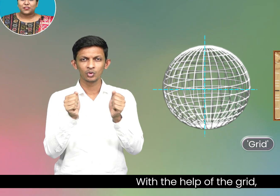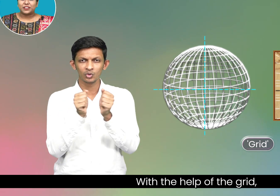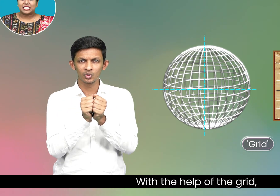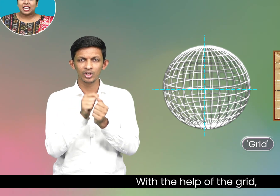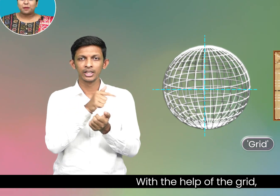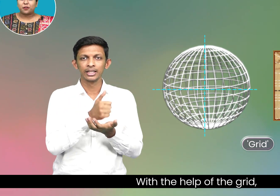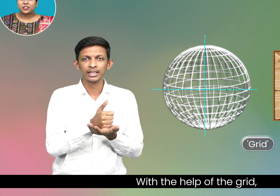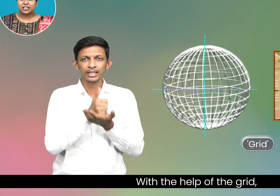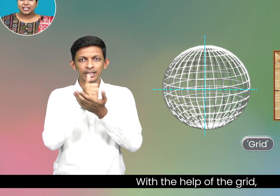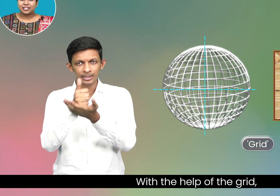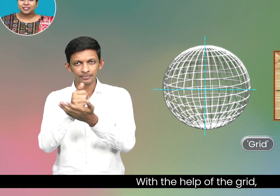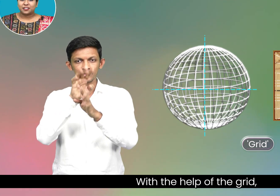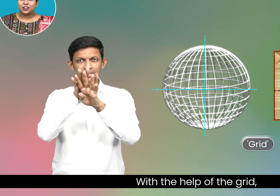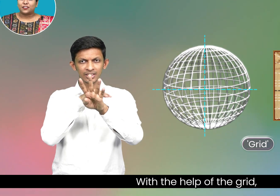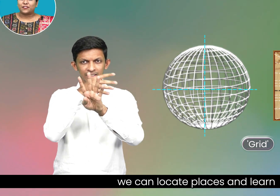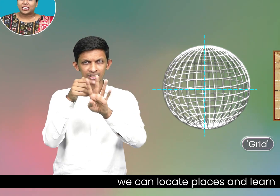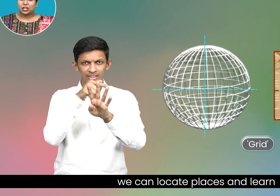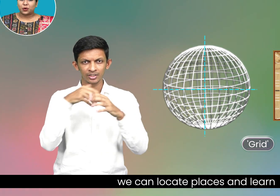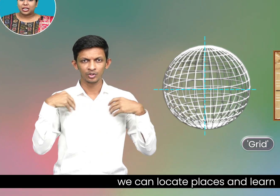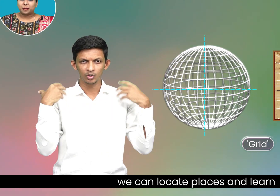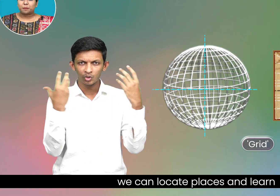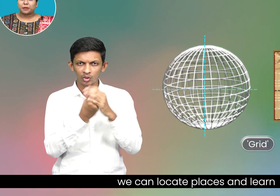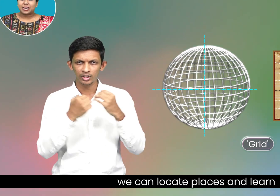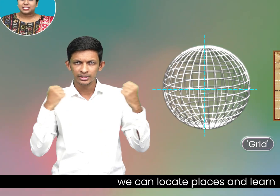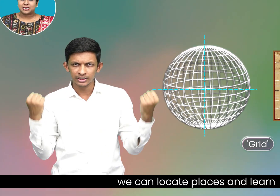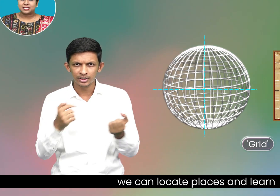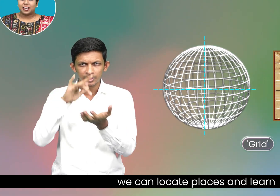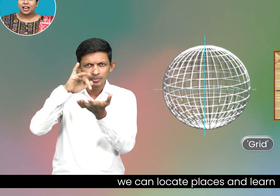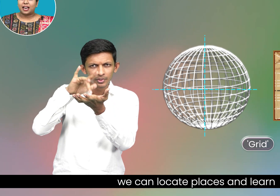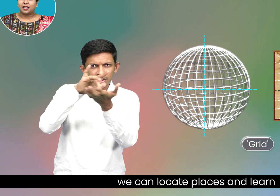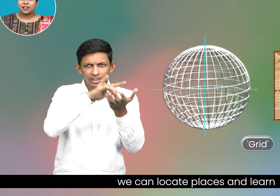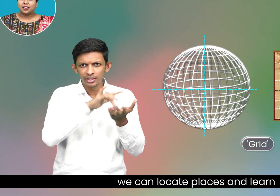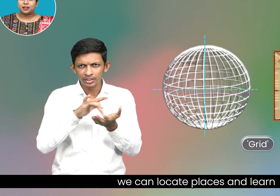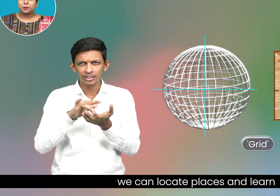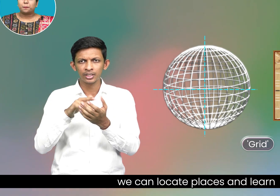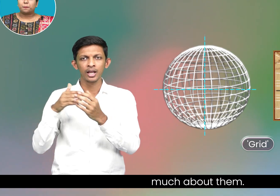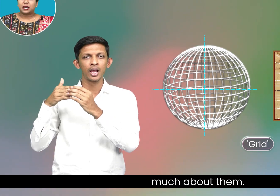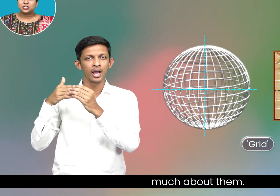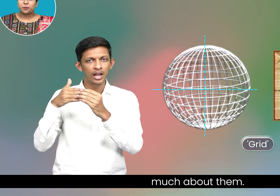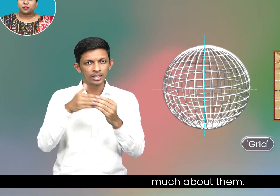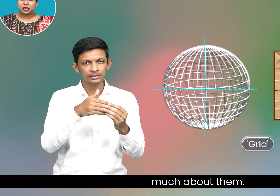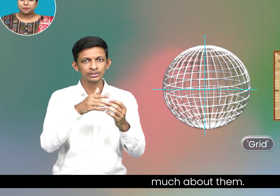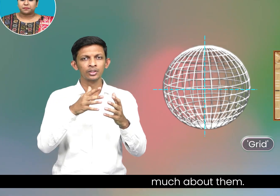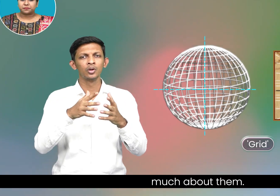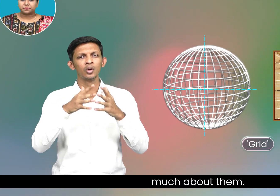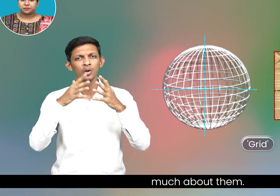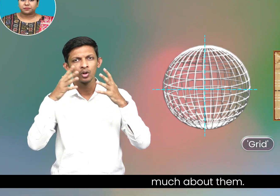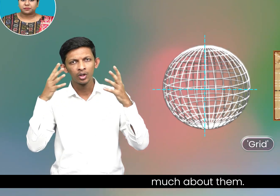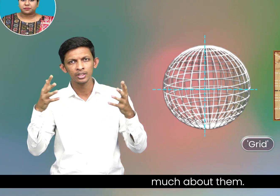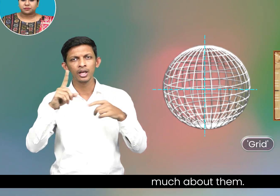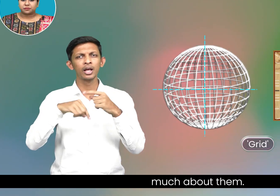With the help of the grid, we can locate places and learn much about them.